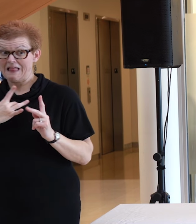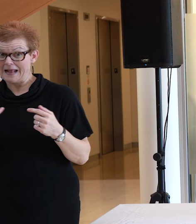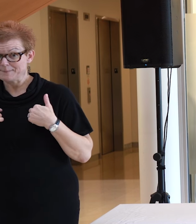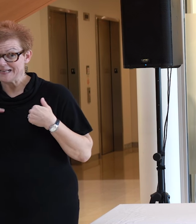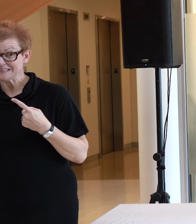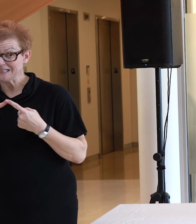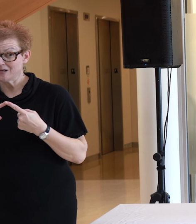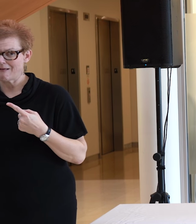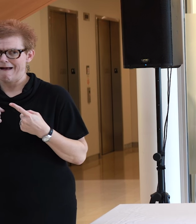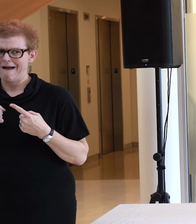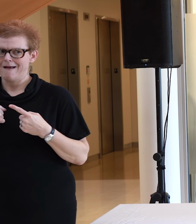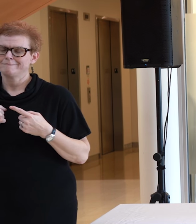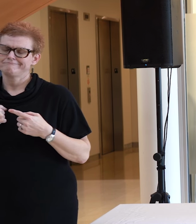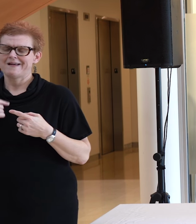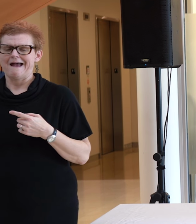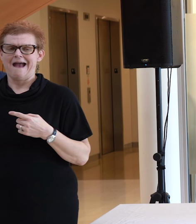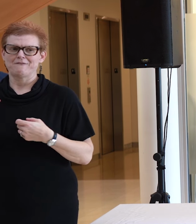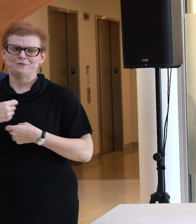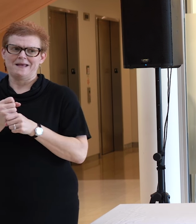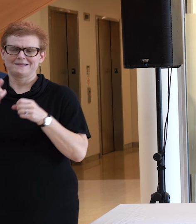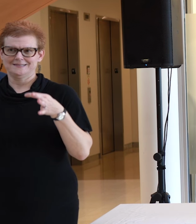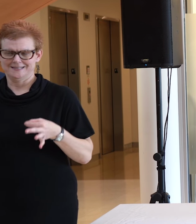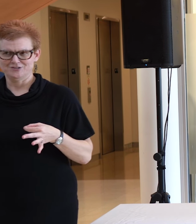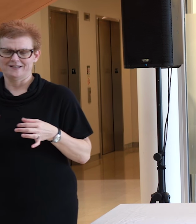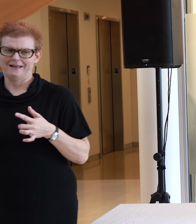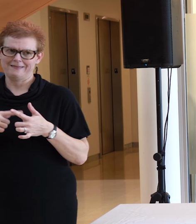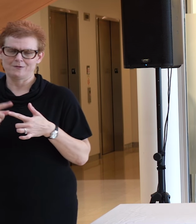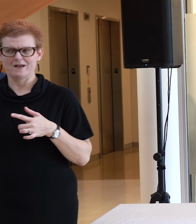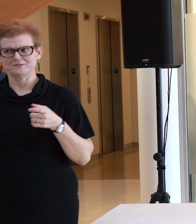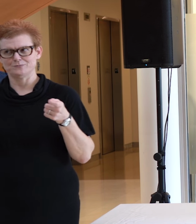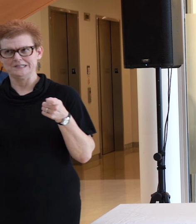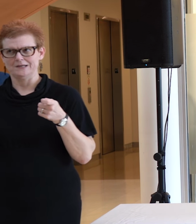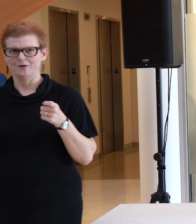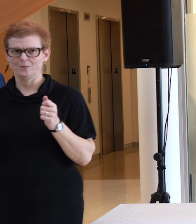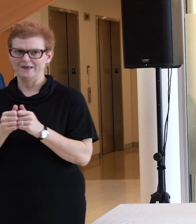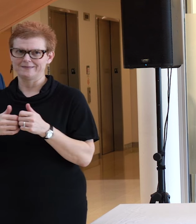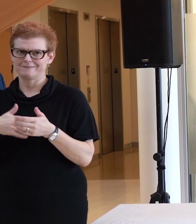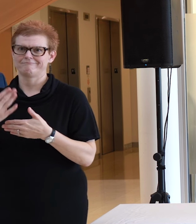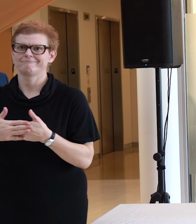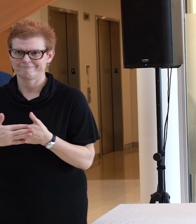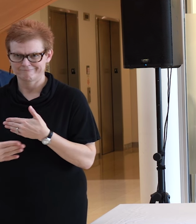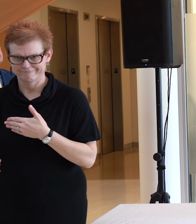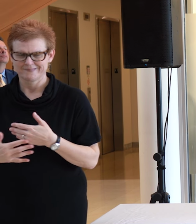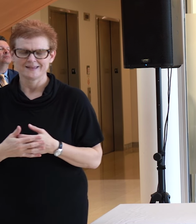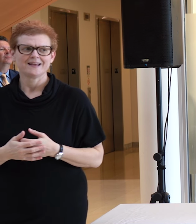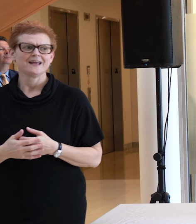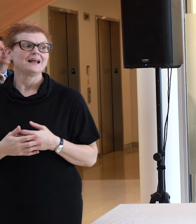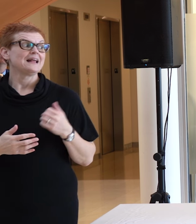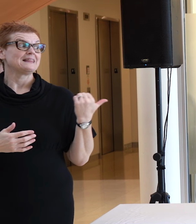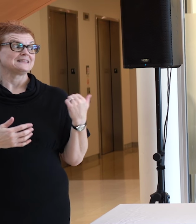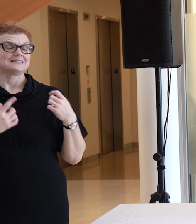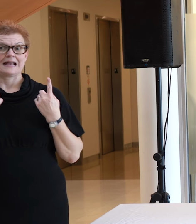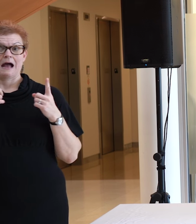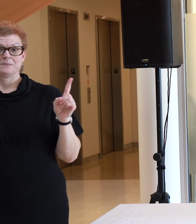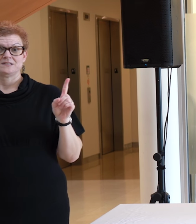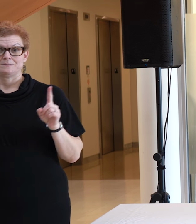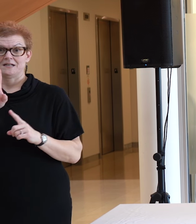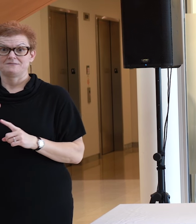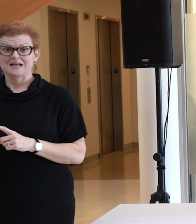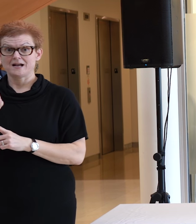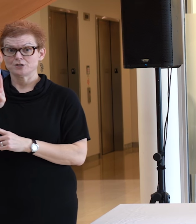then we have to deal with what happens next. This proclamation recognizes the accomplishments of Dr. Banton